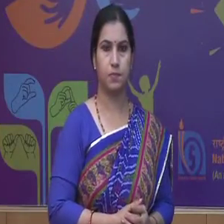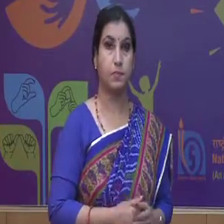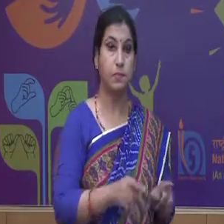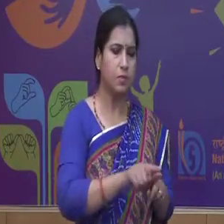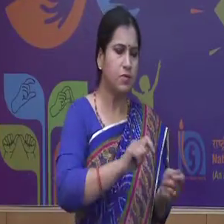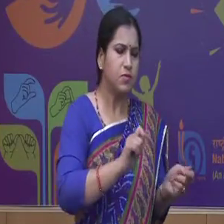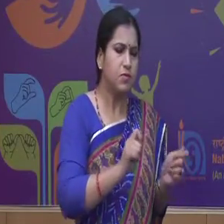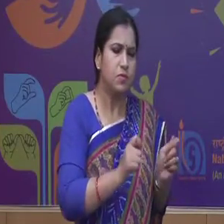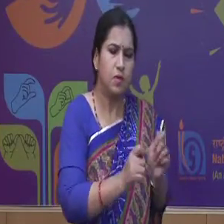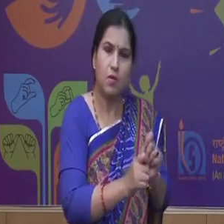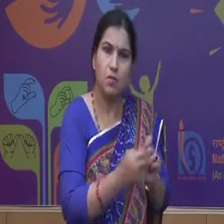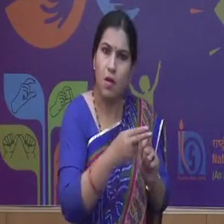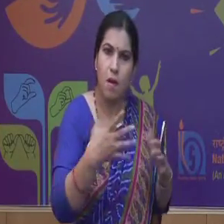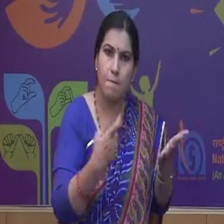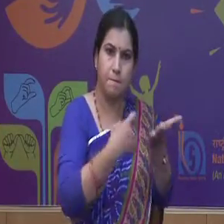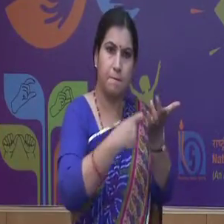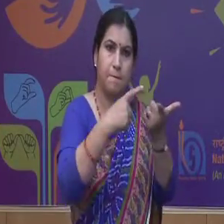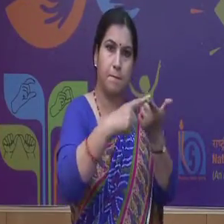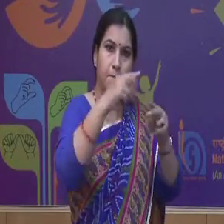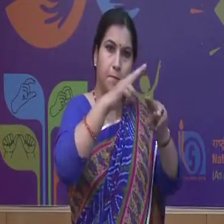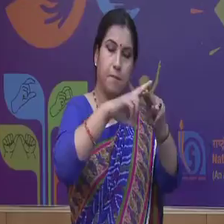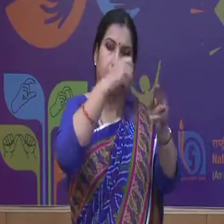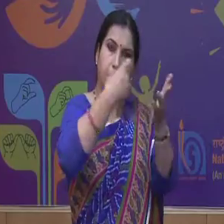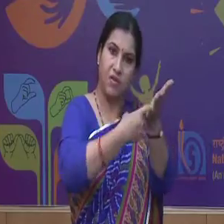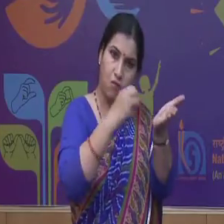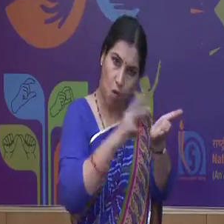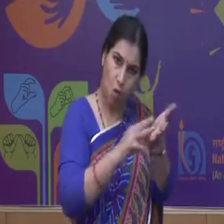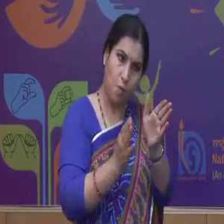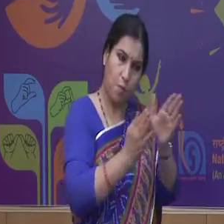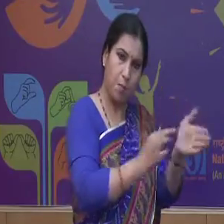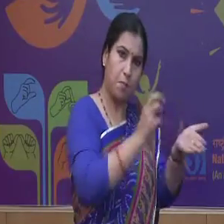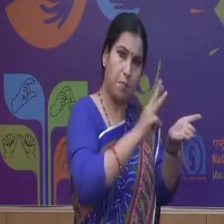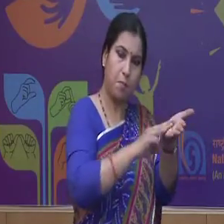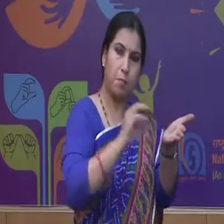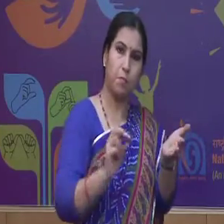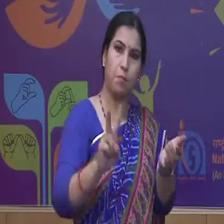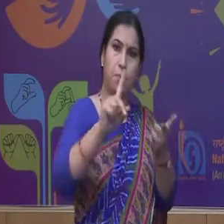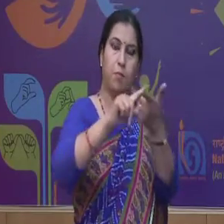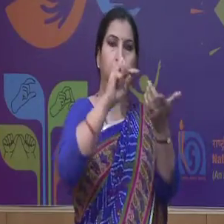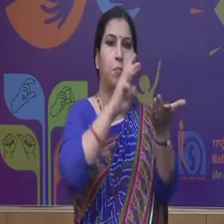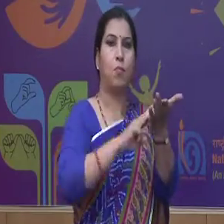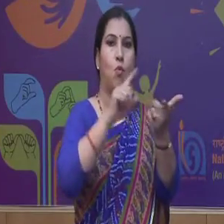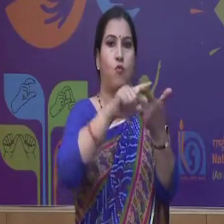Reform movement is the process of introducing positive changes in